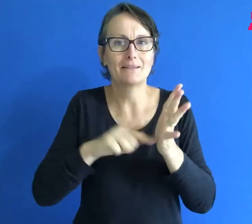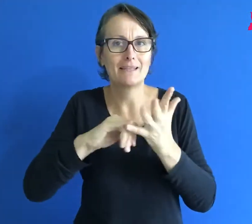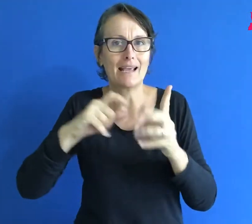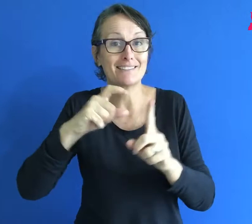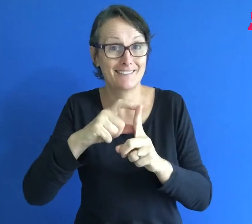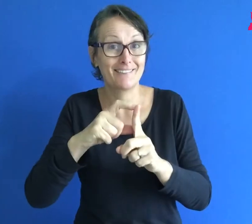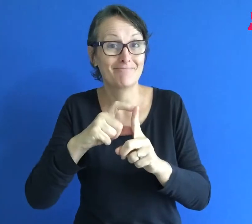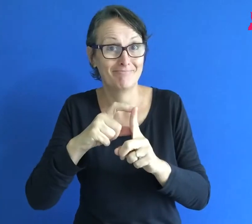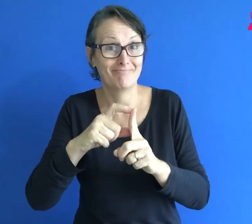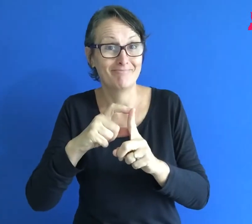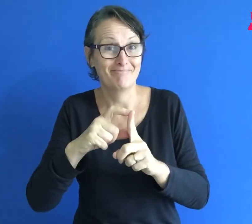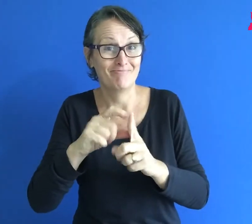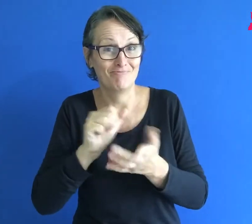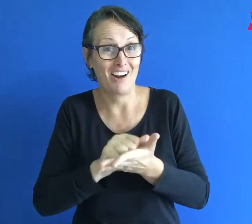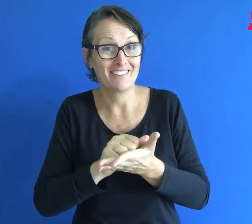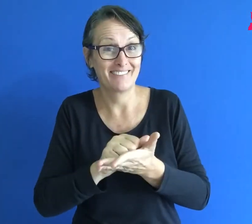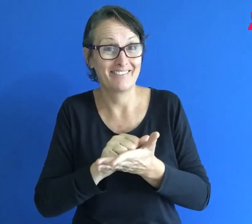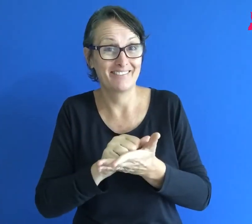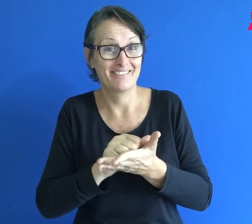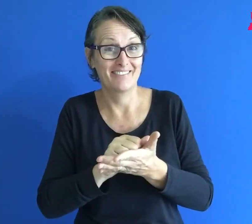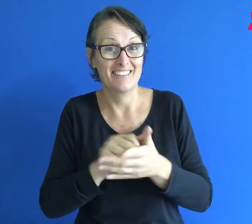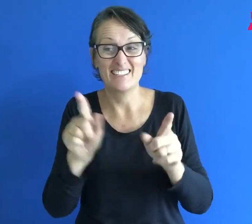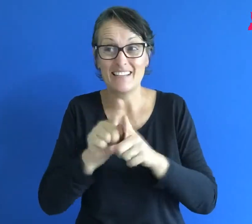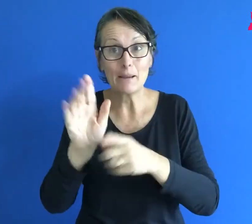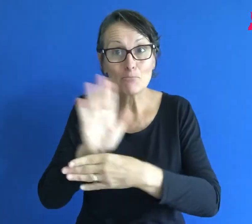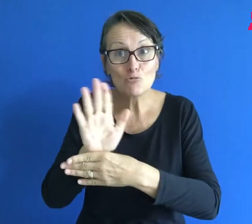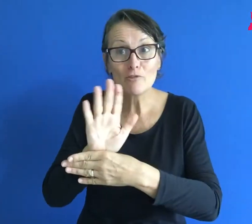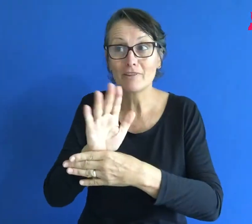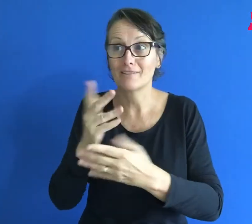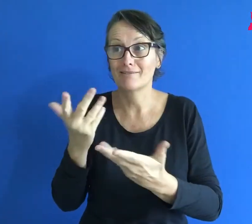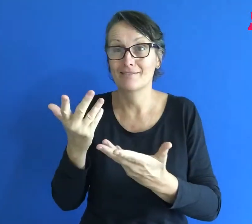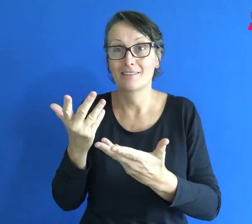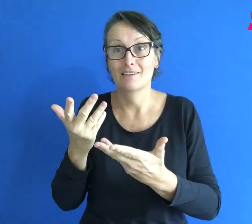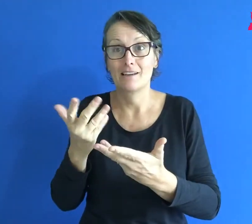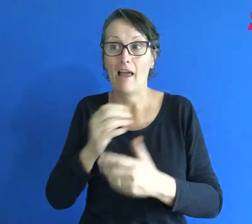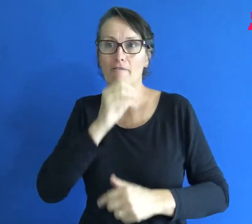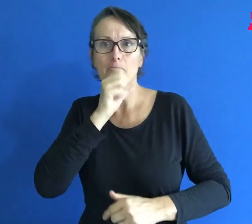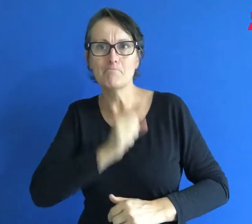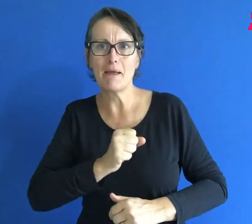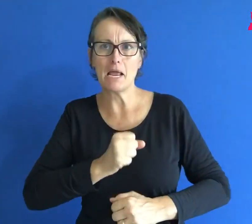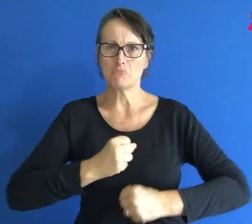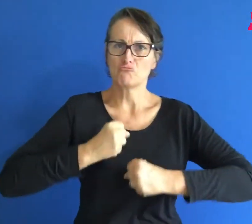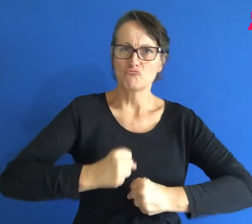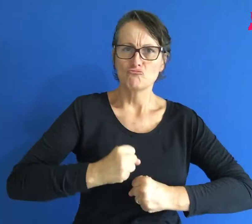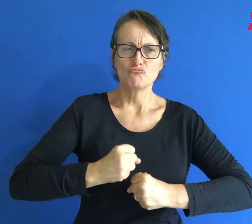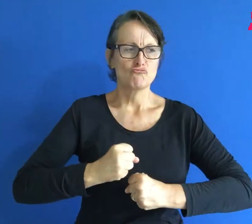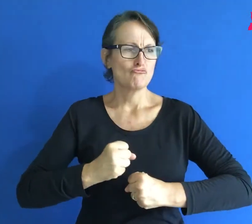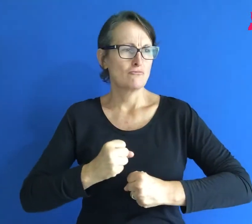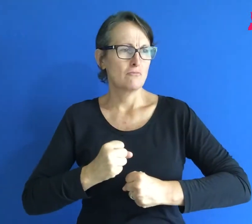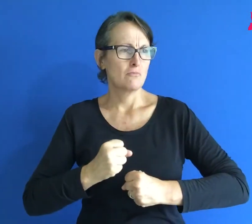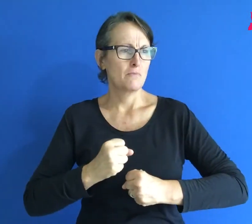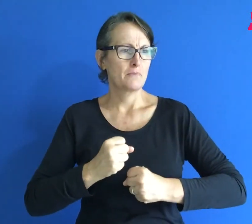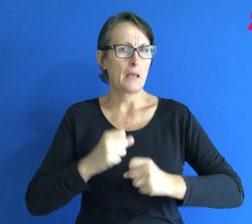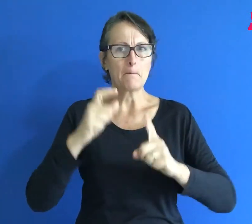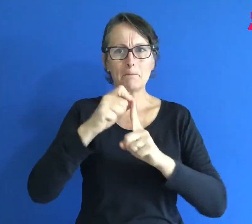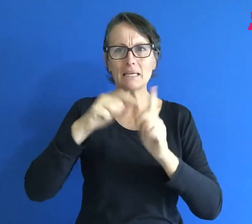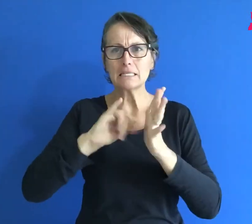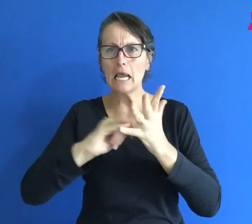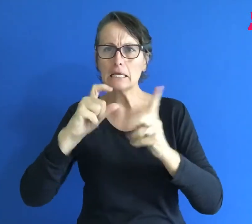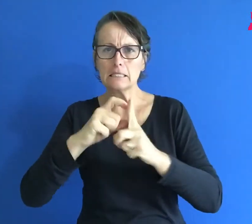start to associate it with that whole male macho mythology of the grizzly returned serviceman who fought